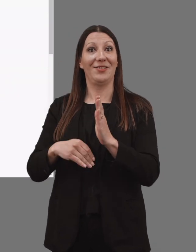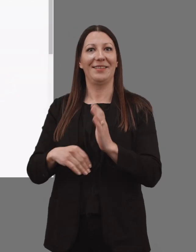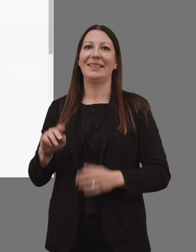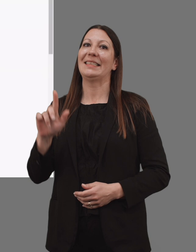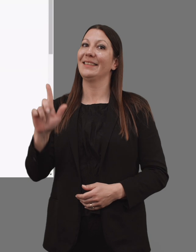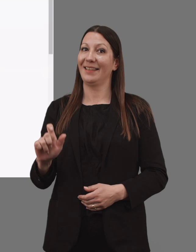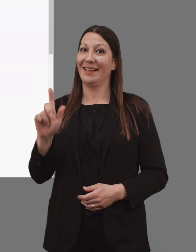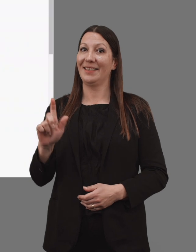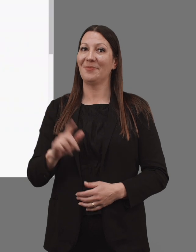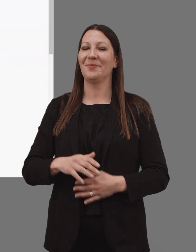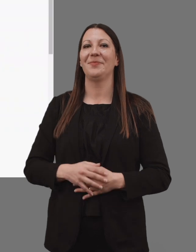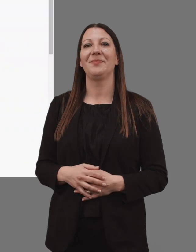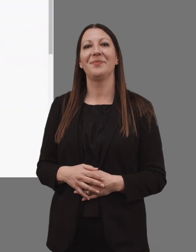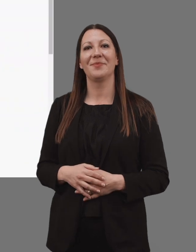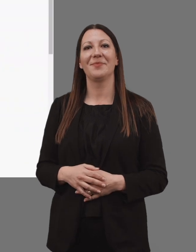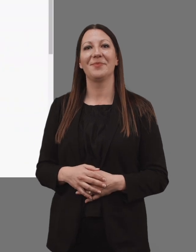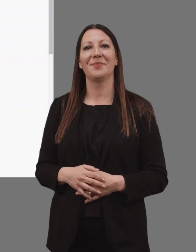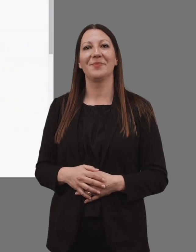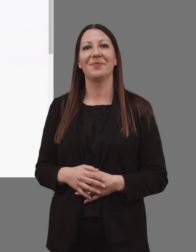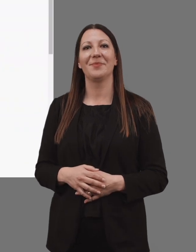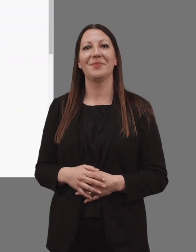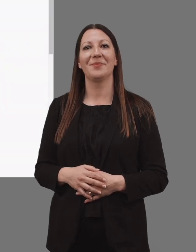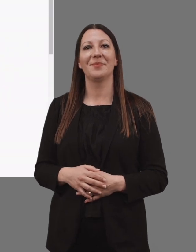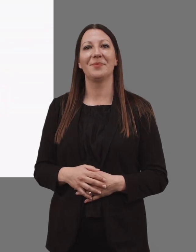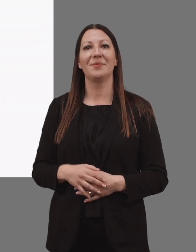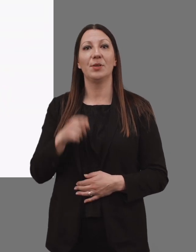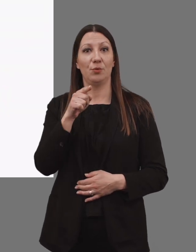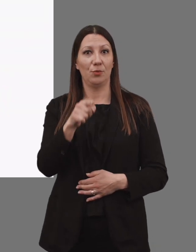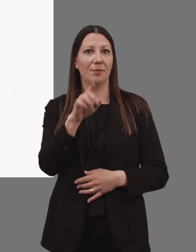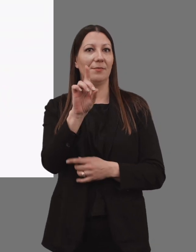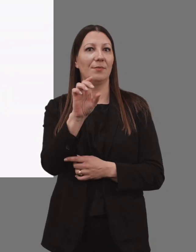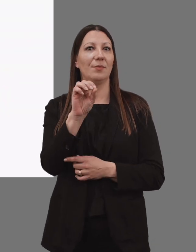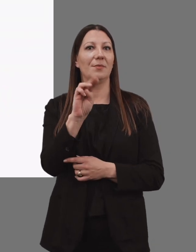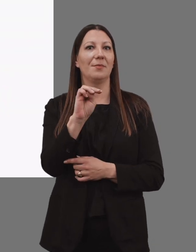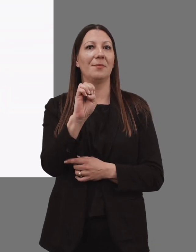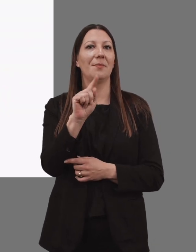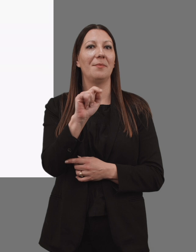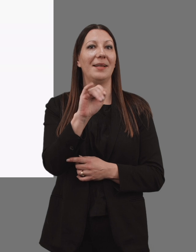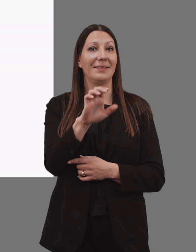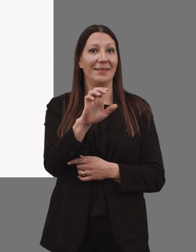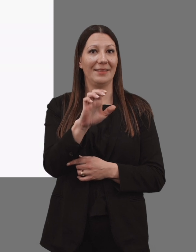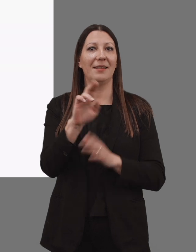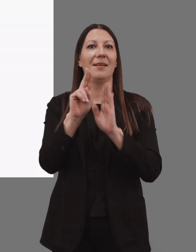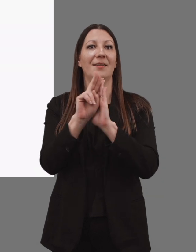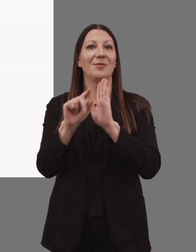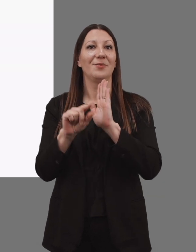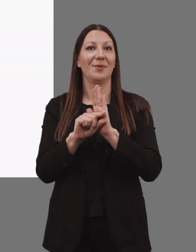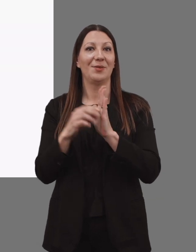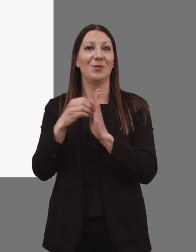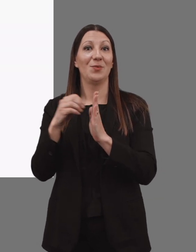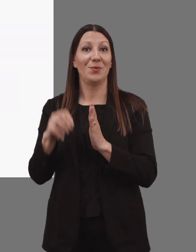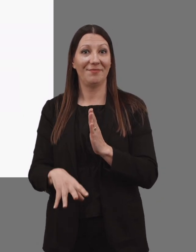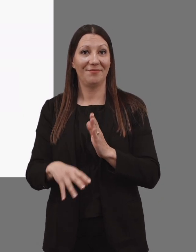there. And in this case, we are domestic undergraduate students. And we are hoping